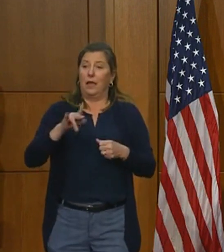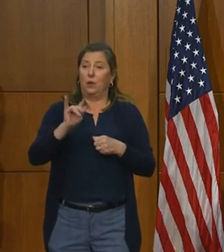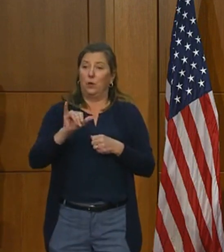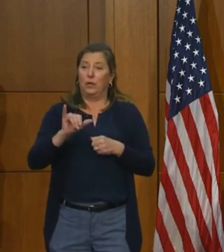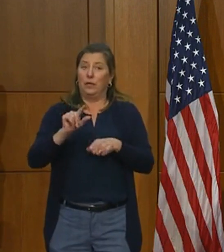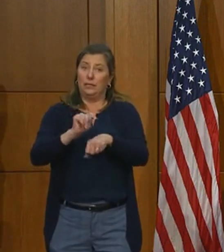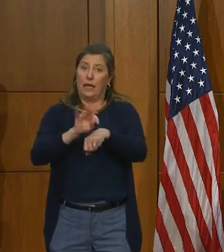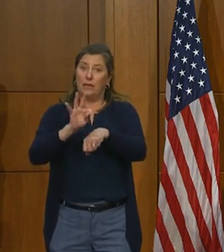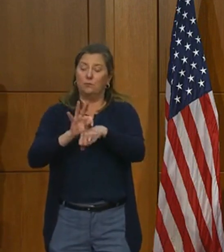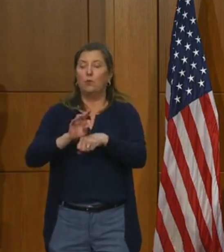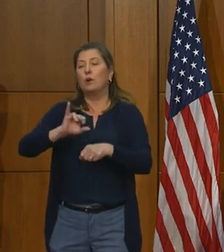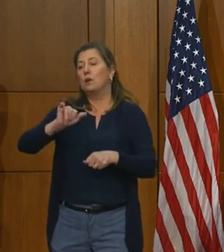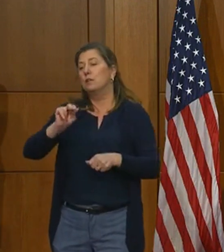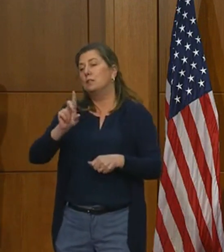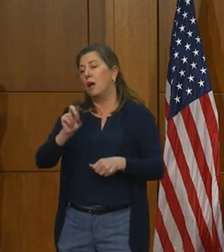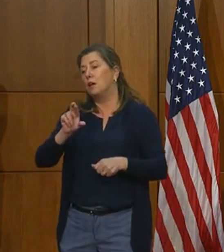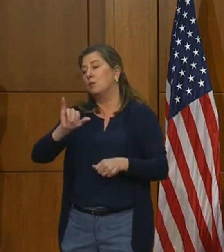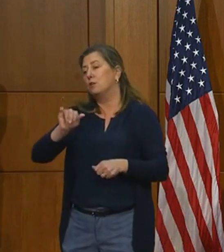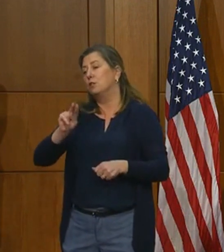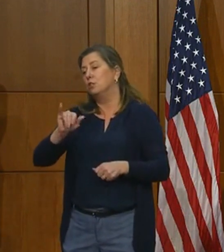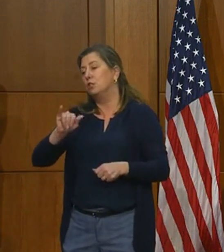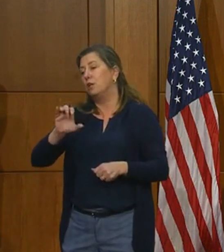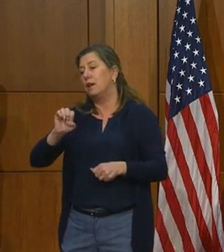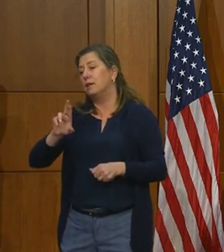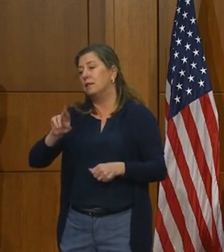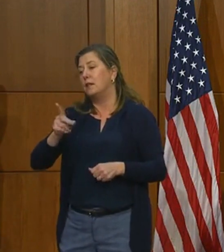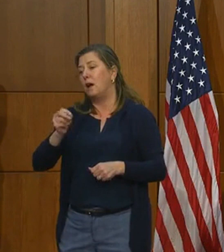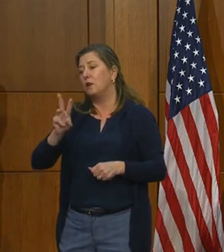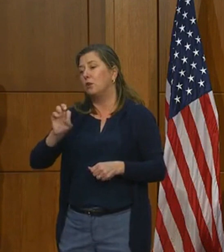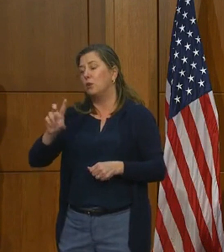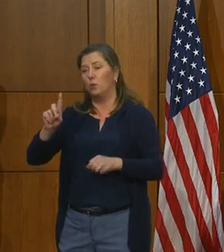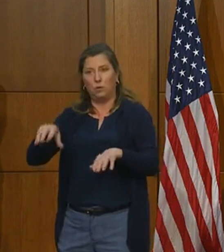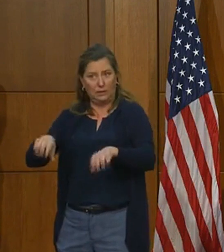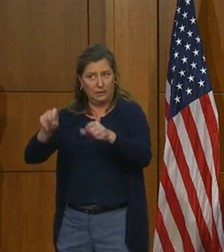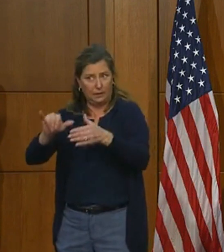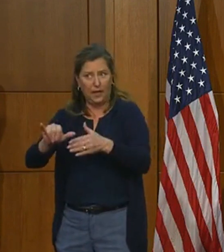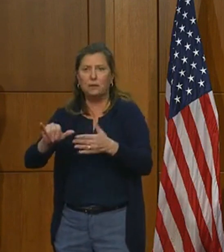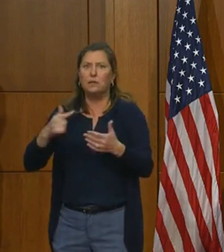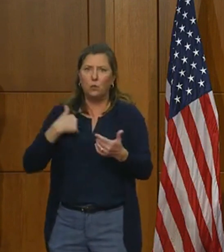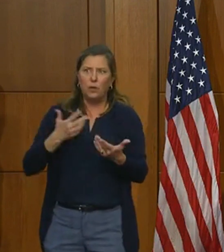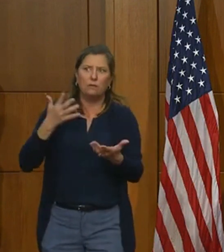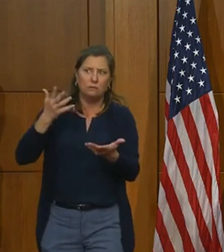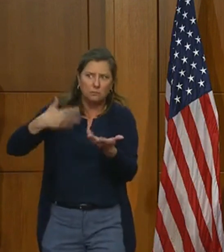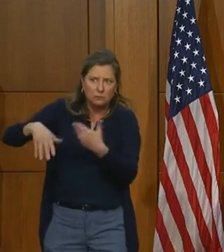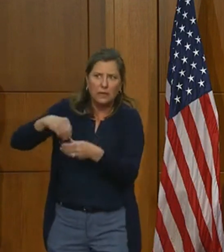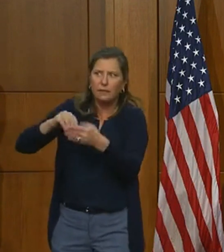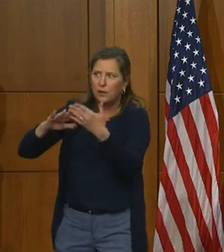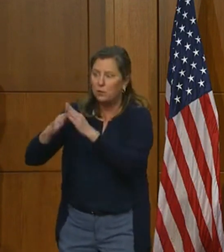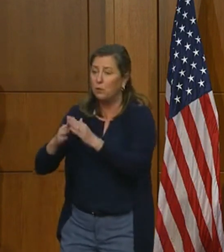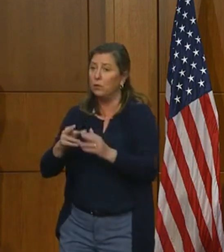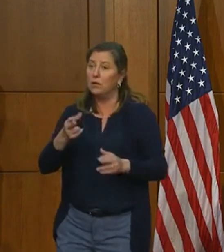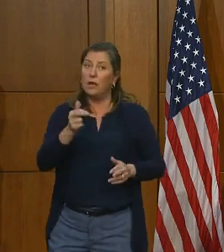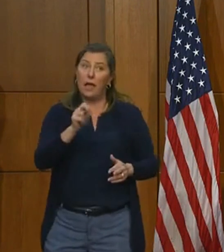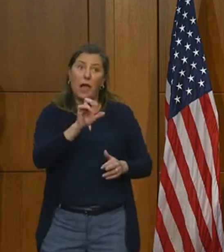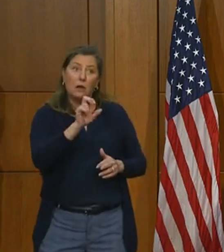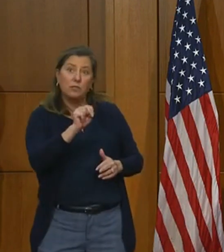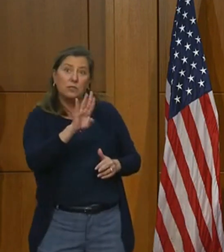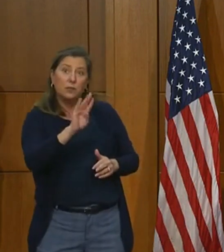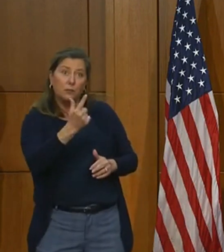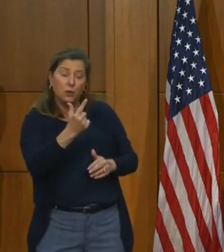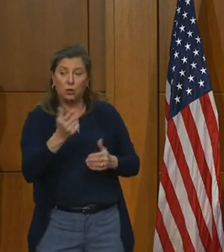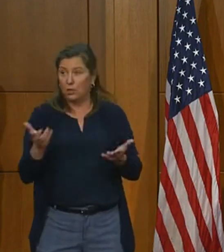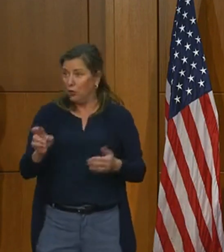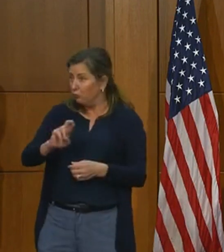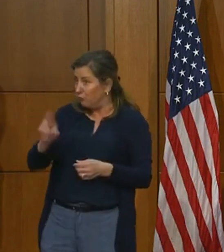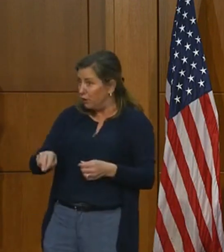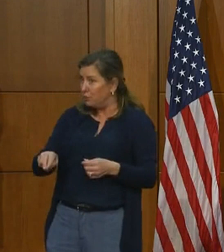led by Dr. Janice Underwood, and we have actually been out in the community, Harrisonburg, here in Richmond, with a